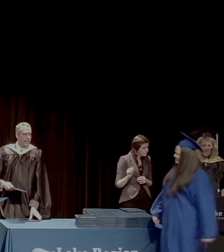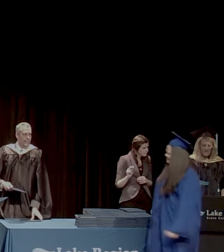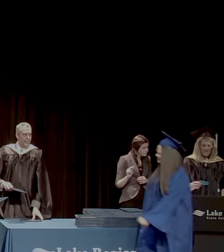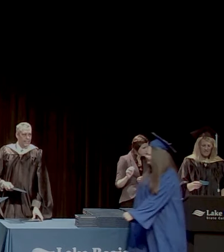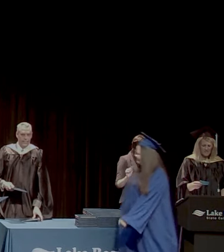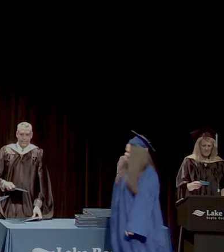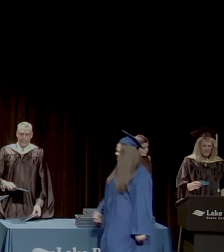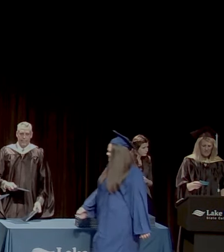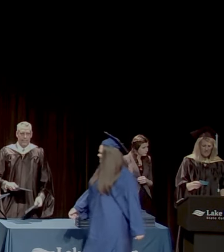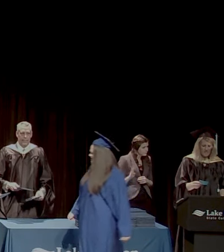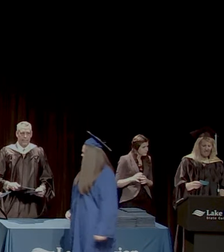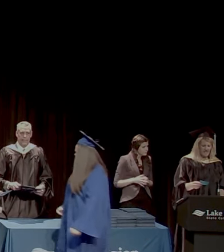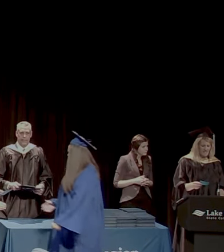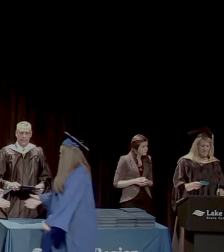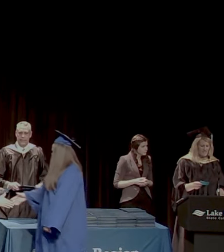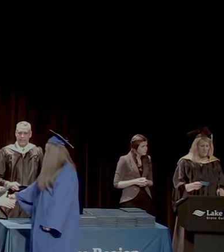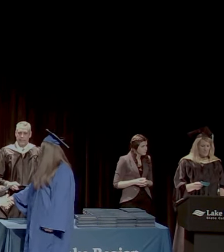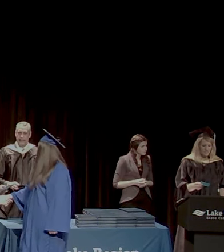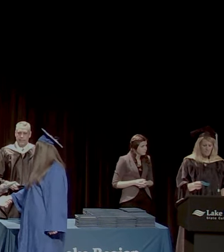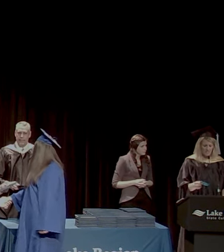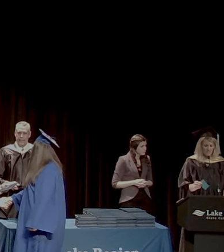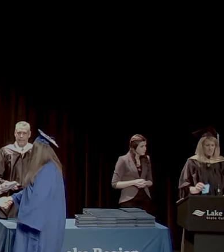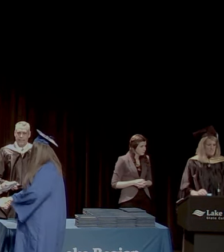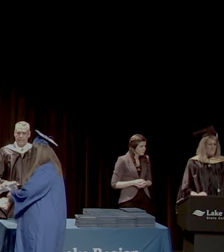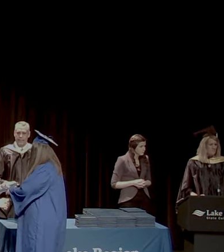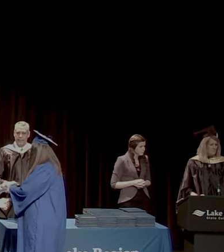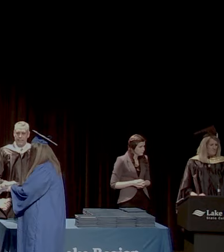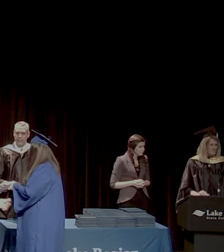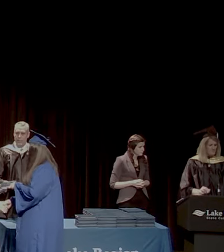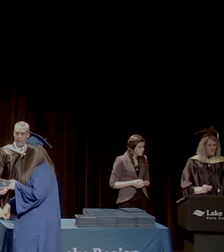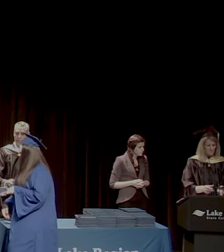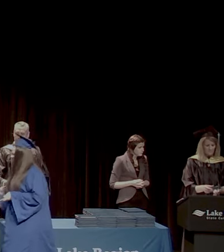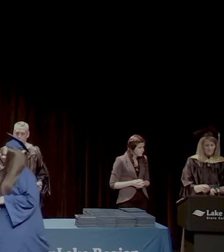Anna Belgard, Associate in Applied Science, Associate Degree Nurse.